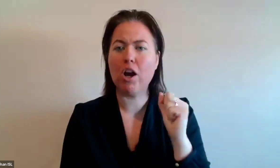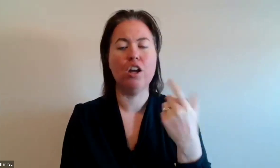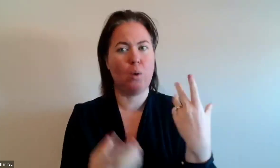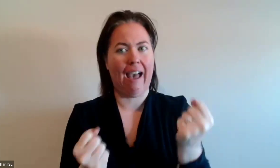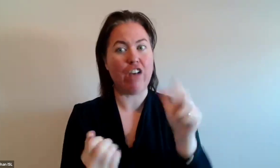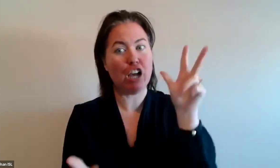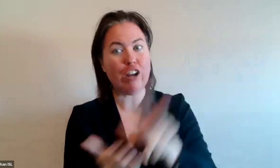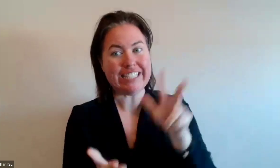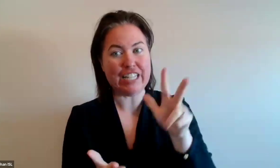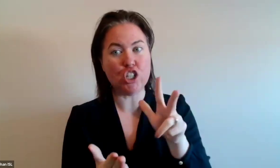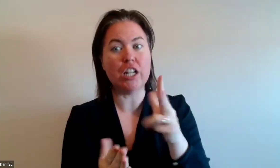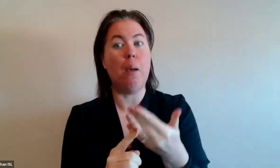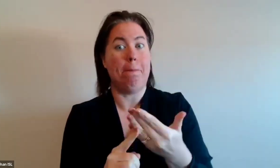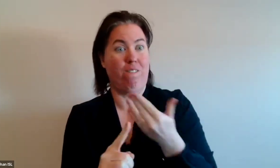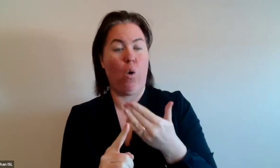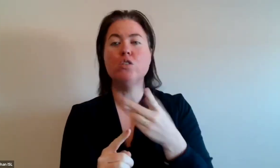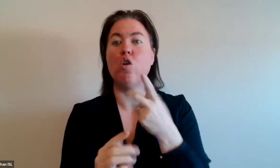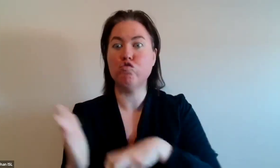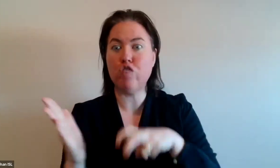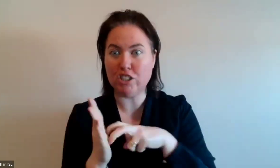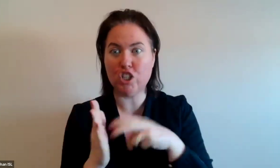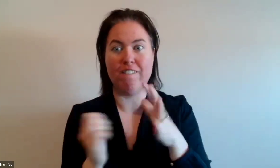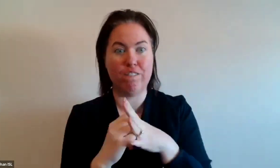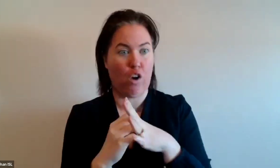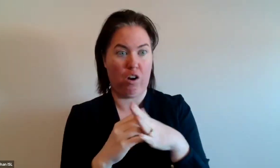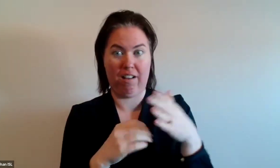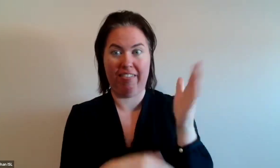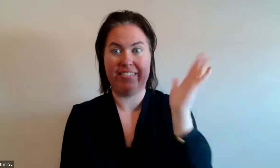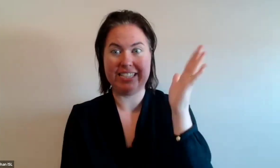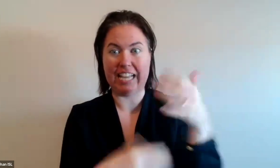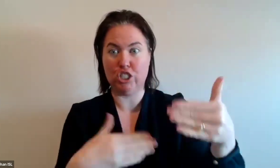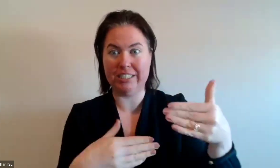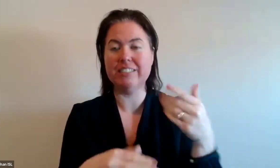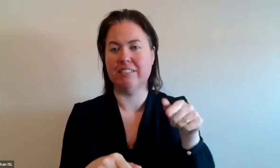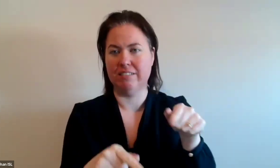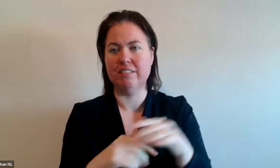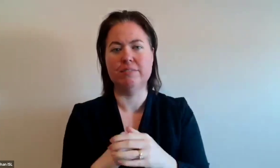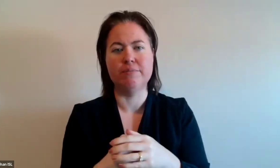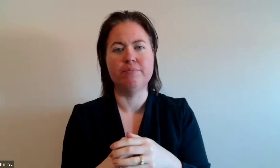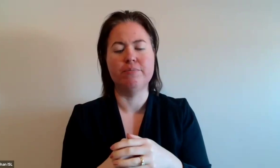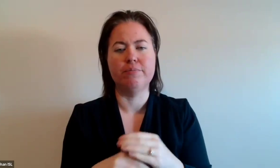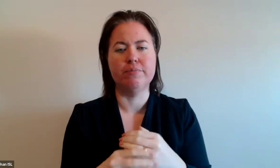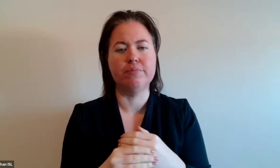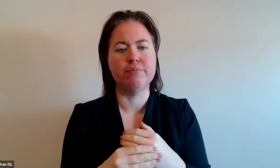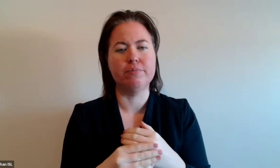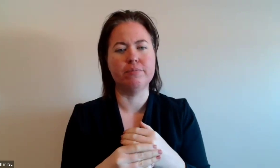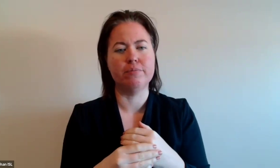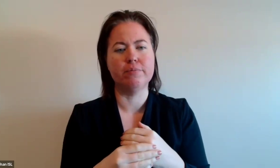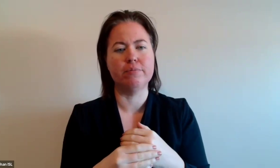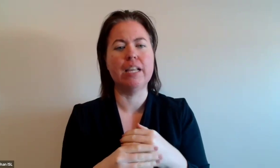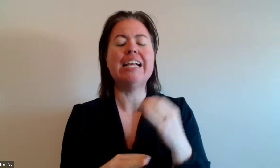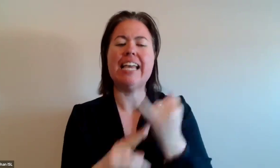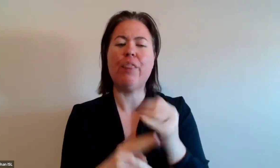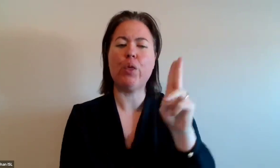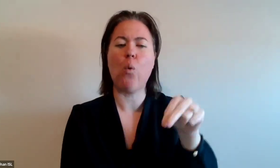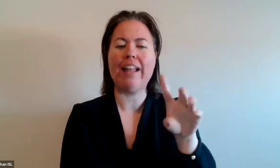accreditation before going. Register for the session in the UN database Indigo. And in the end,